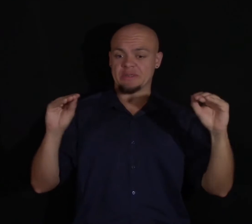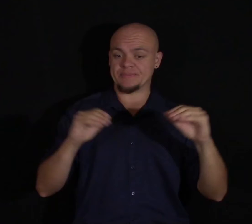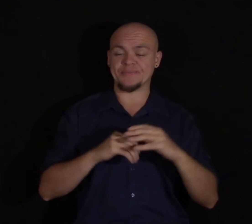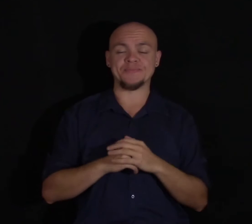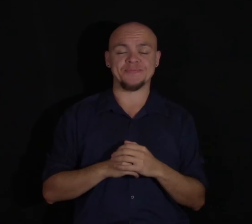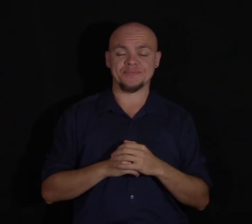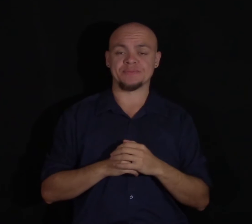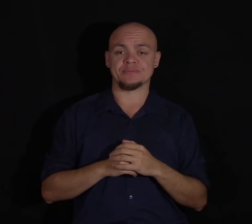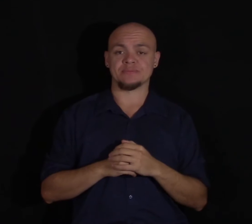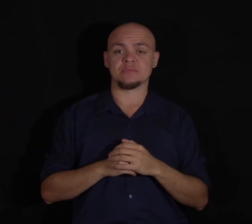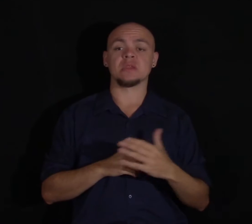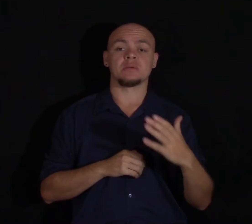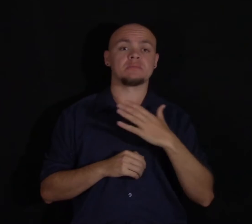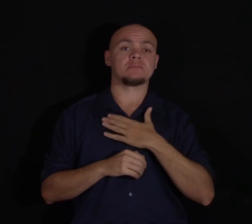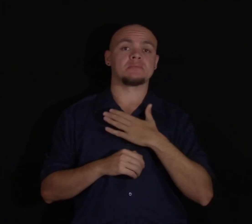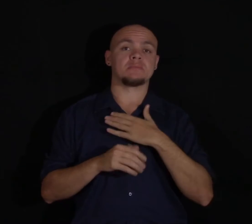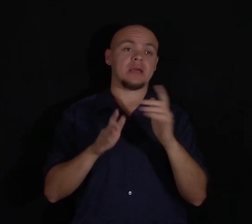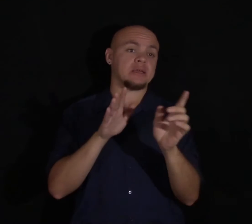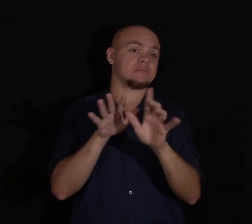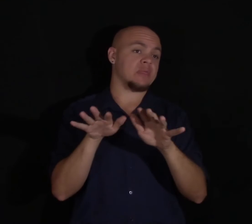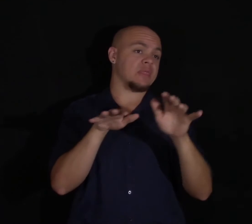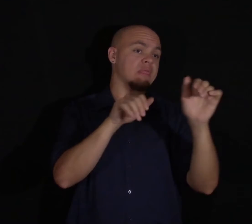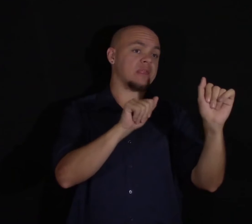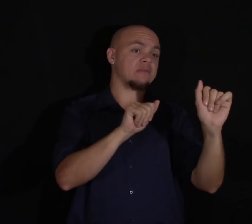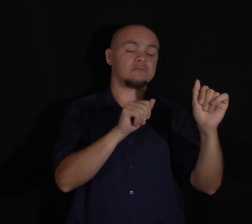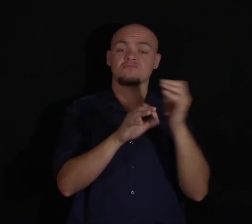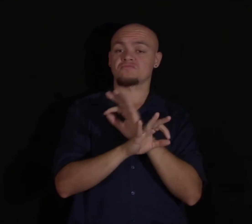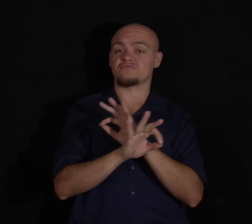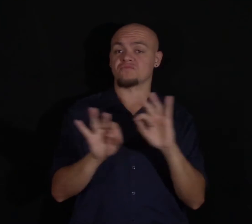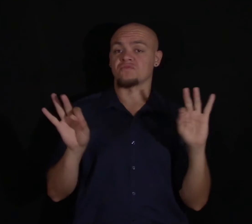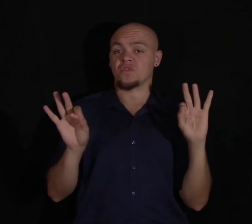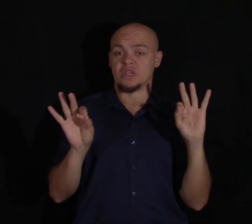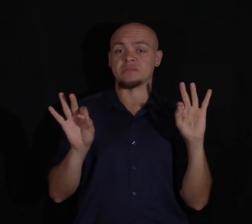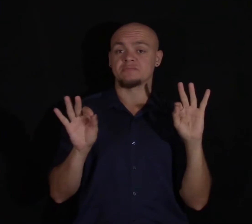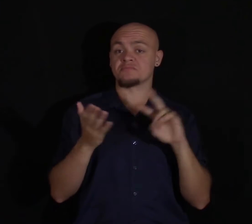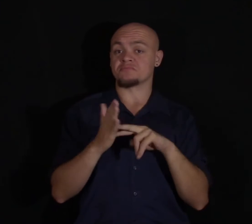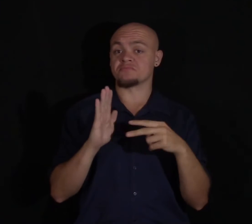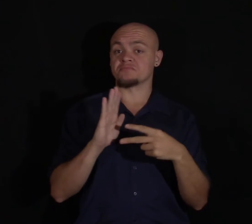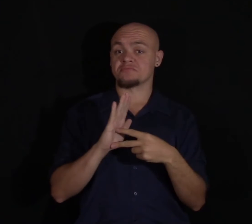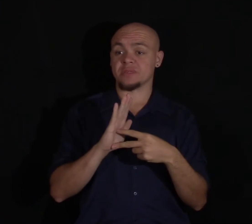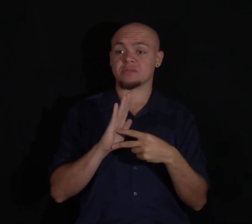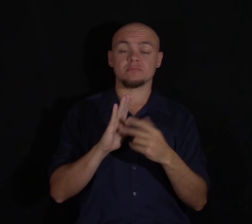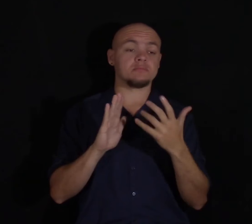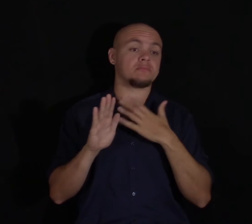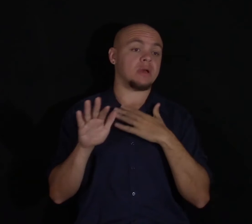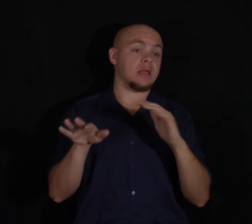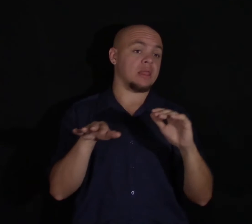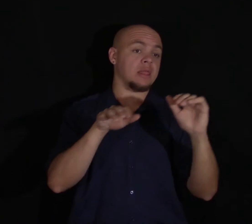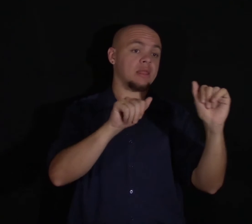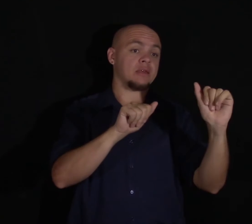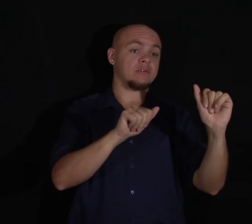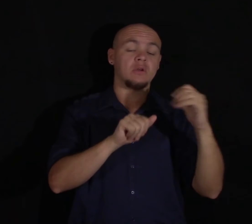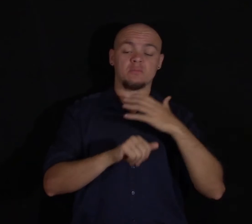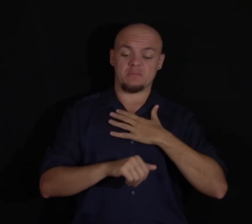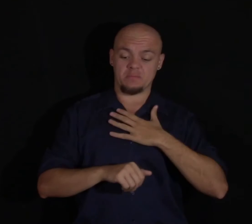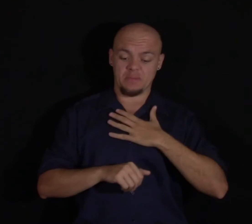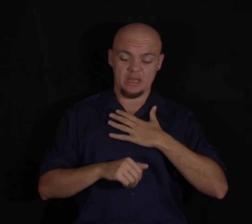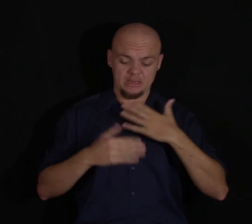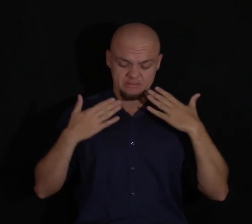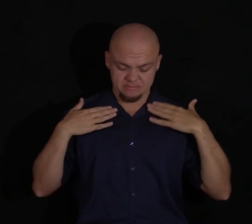was free, and there was none to lament my annihilation. My person was hideous, and my stature